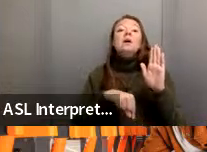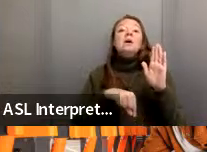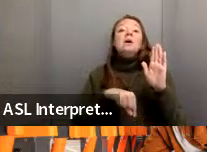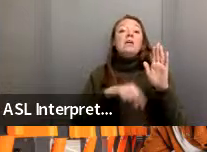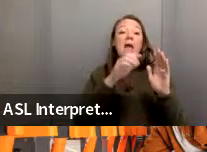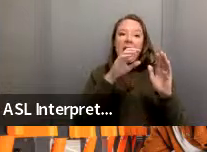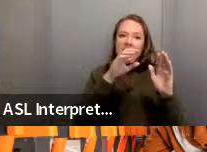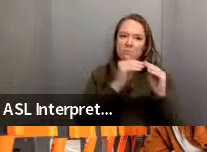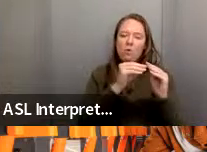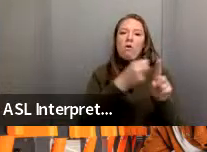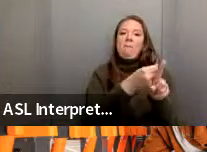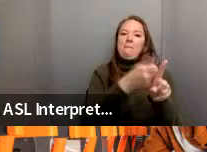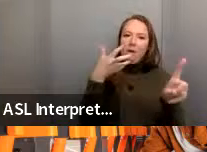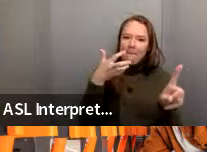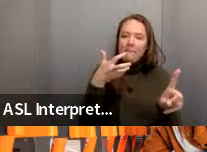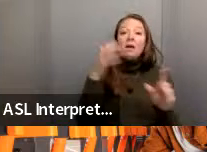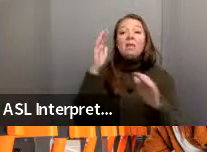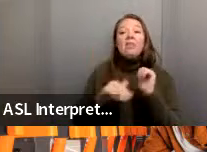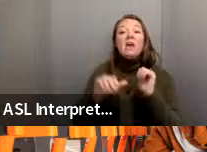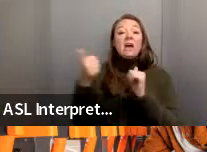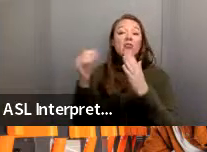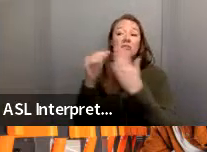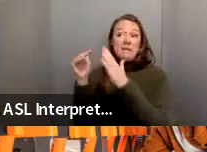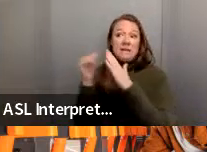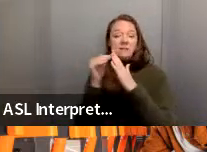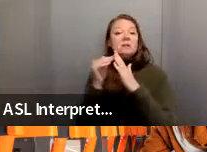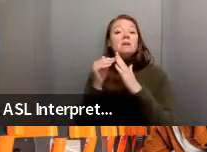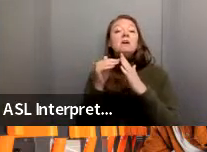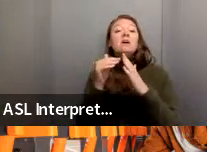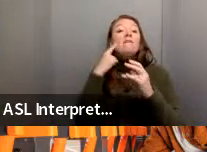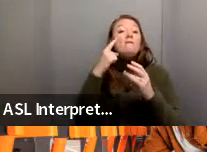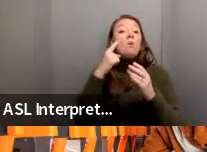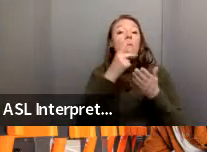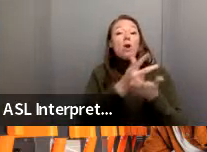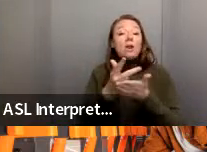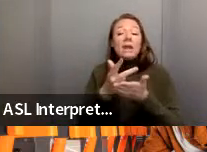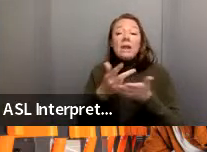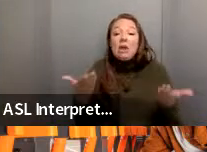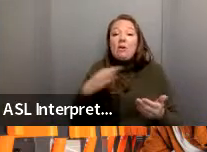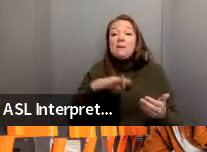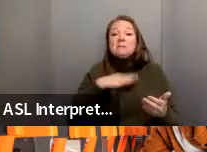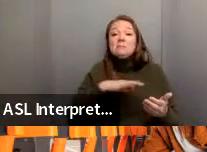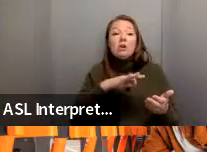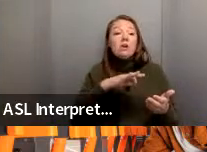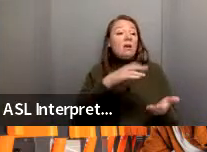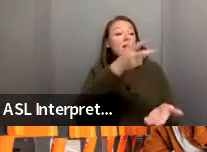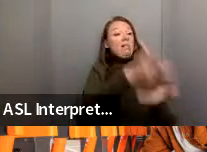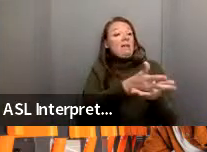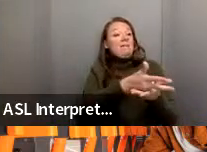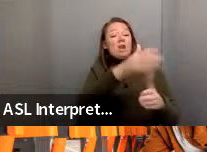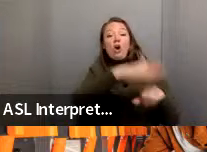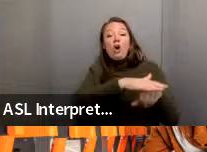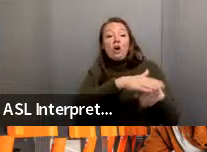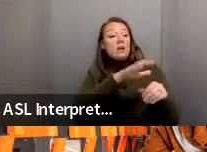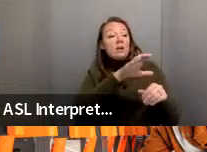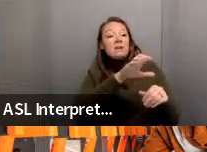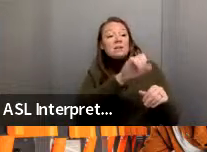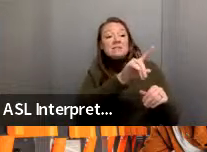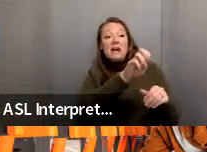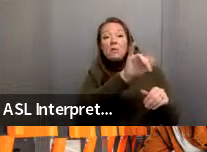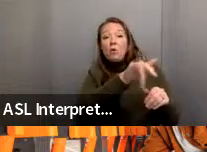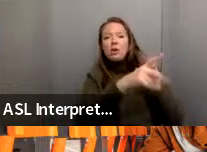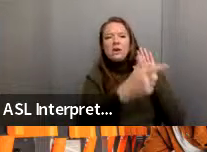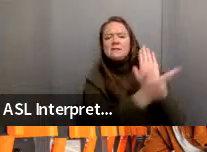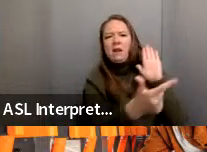their e-scooter systems. So in Pittsburgh, parking of e-scooters on sidewalks is not allowed. In almost every other North American